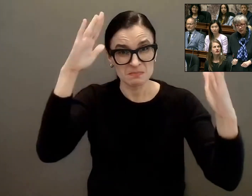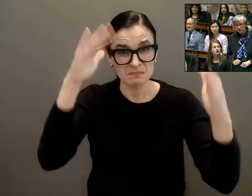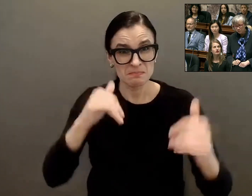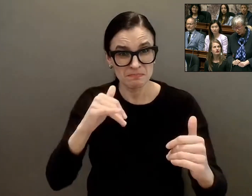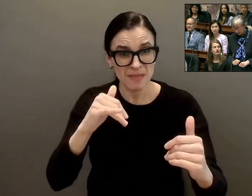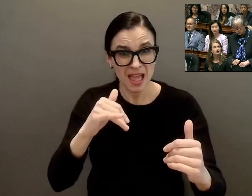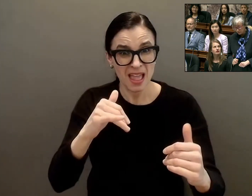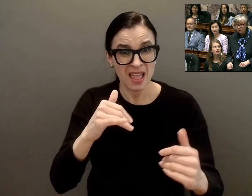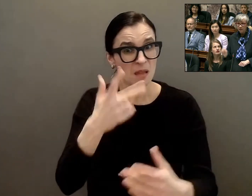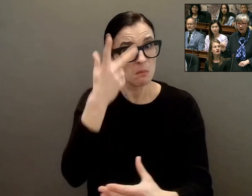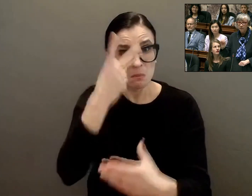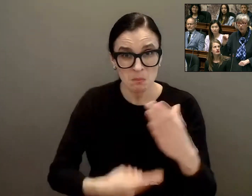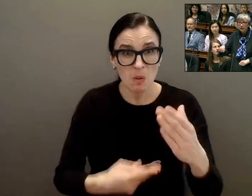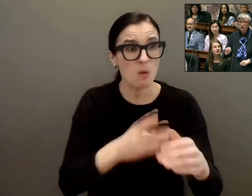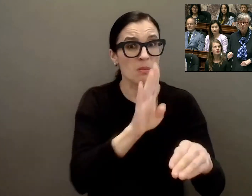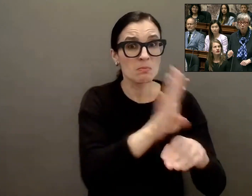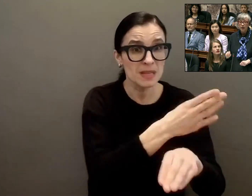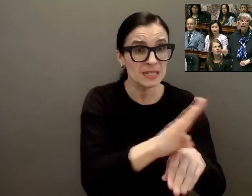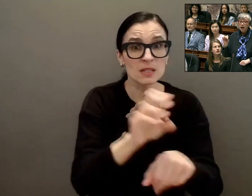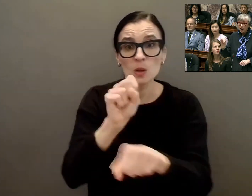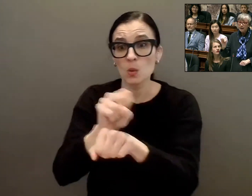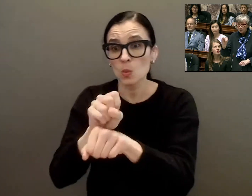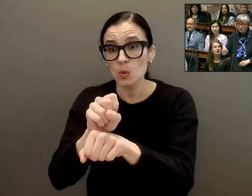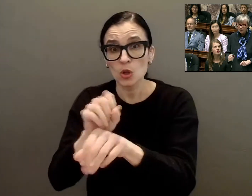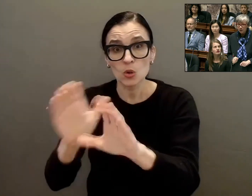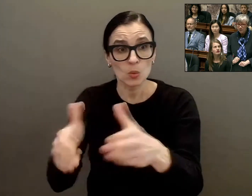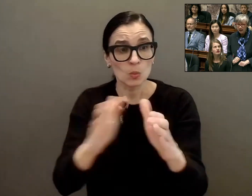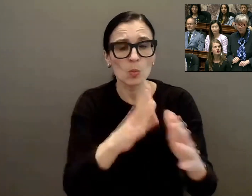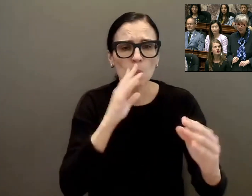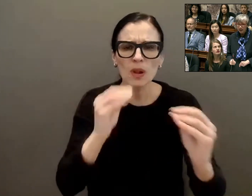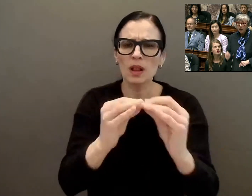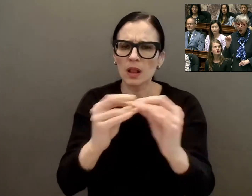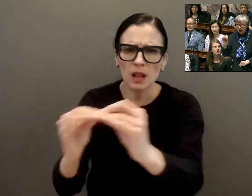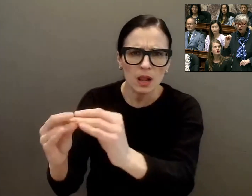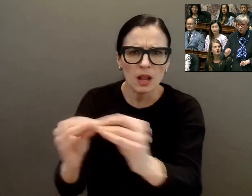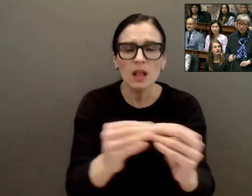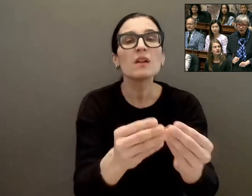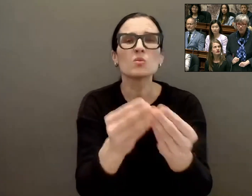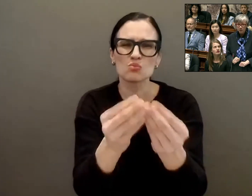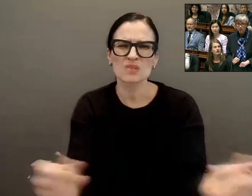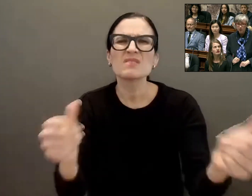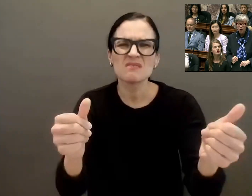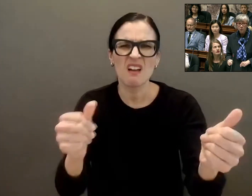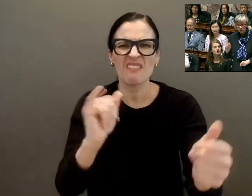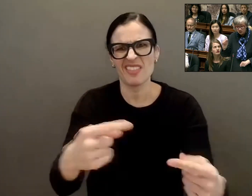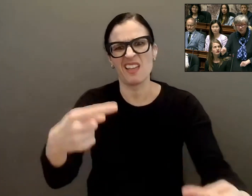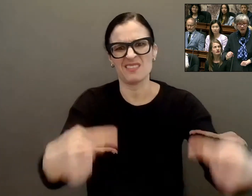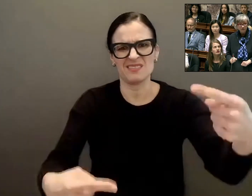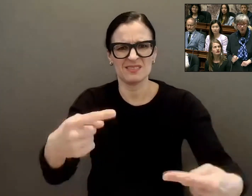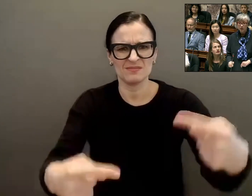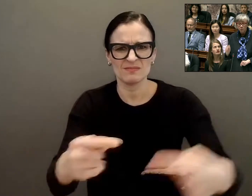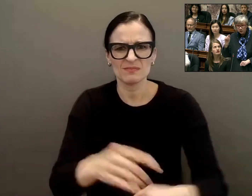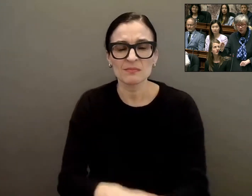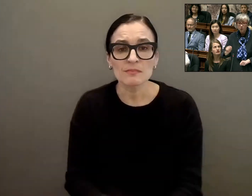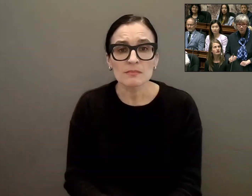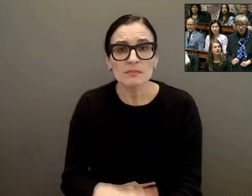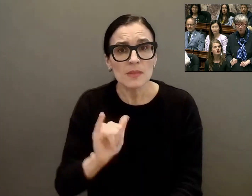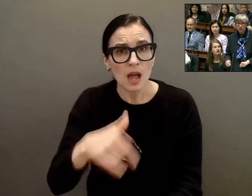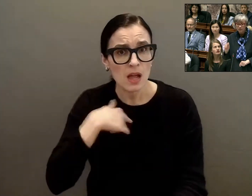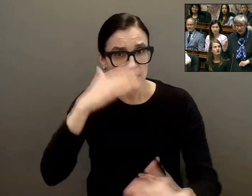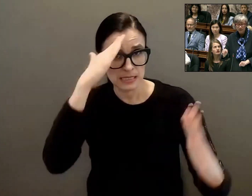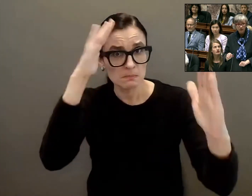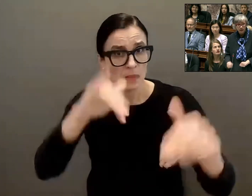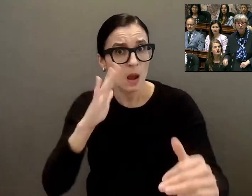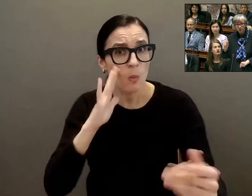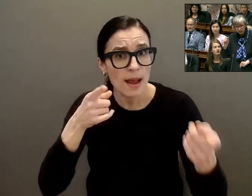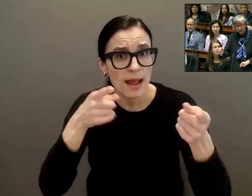their collective bargaining dispute, and that, frankly, is what I expect to be happening. I understand that people in the Kootenays need that ferry, and we need those parties